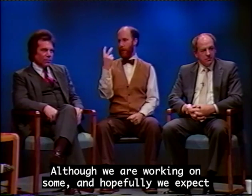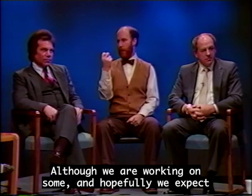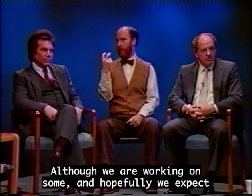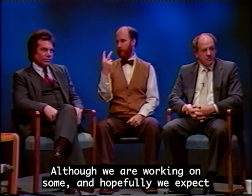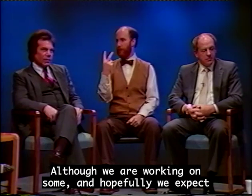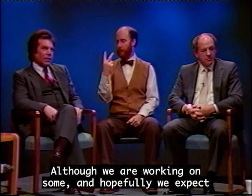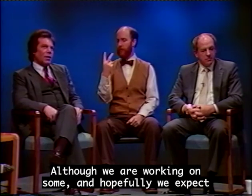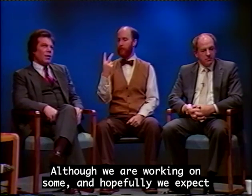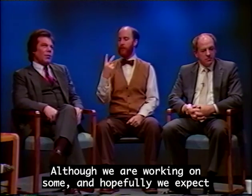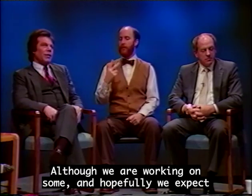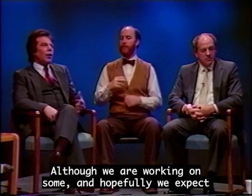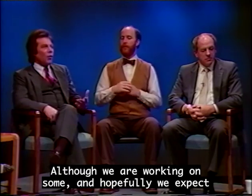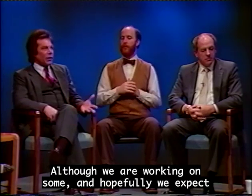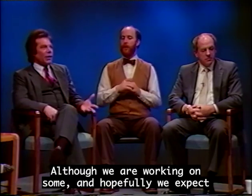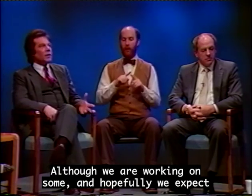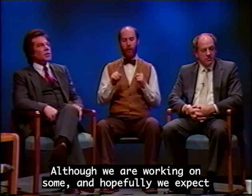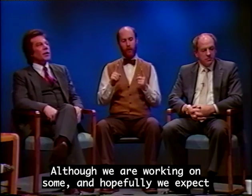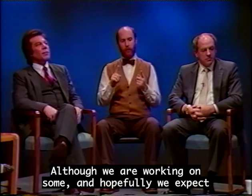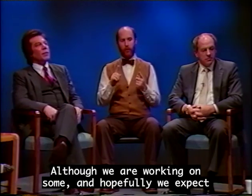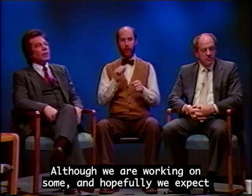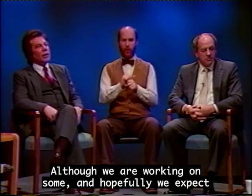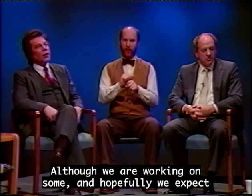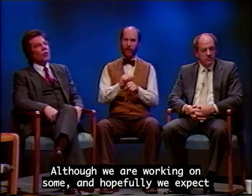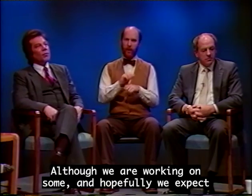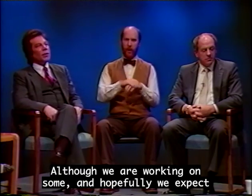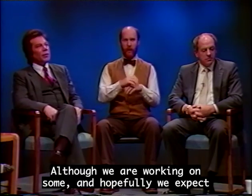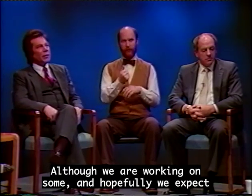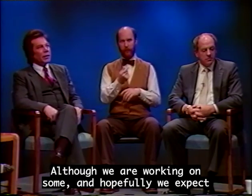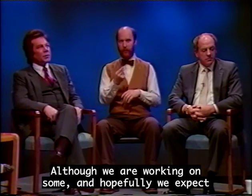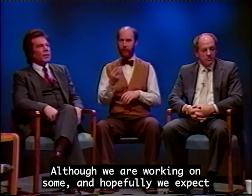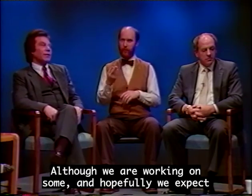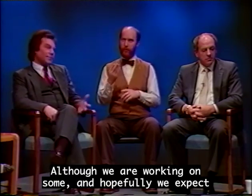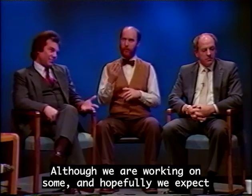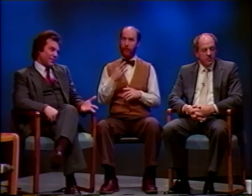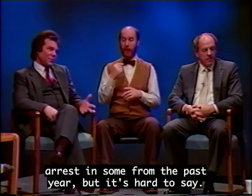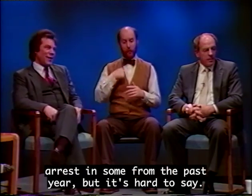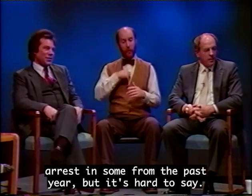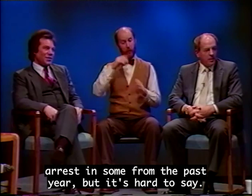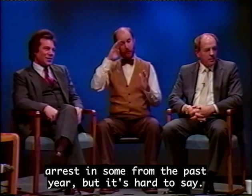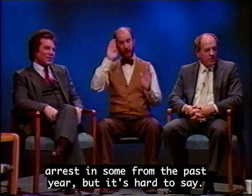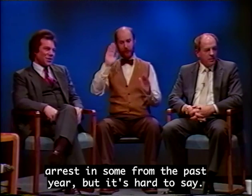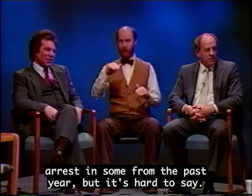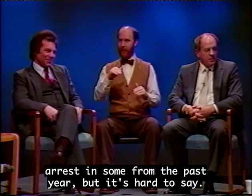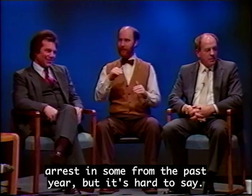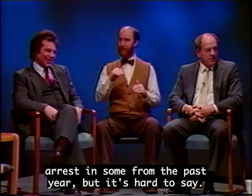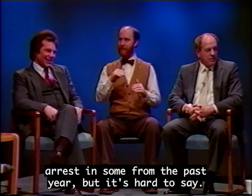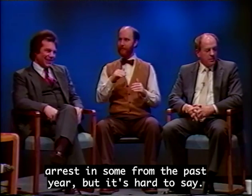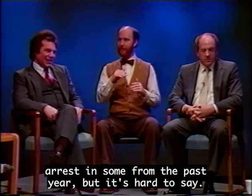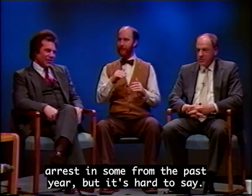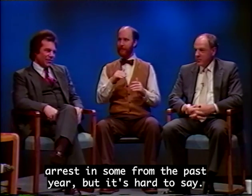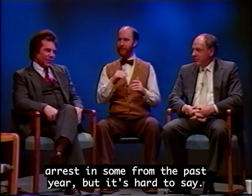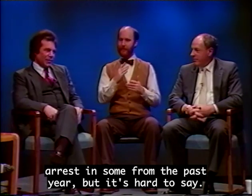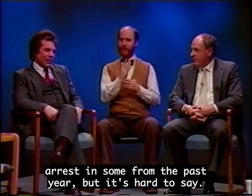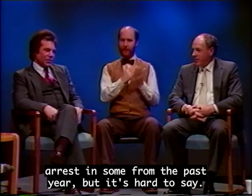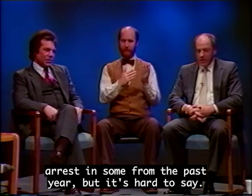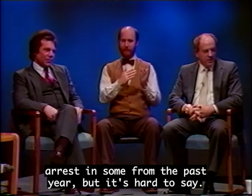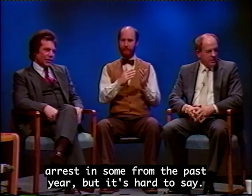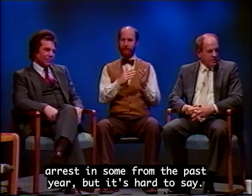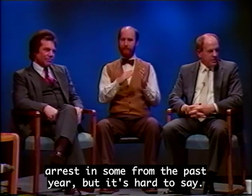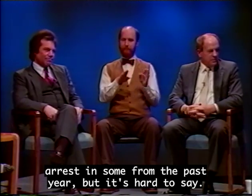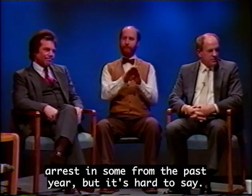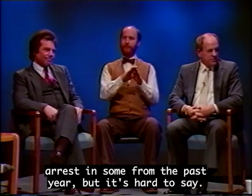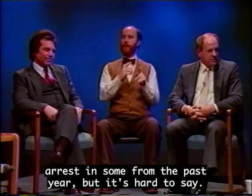although we are working on some, and hopefully we expect arrest in some from the past